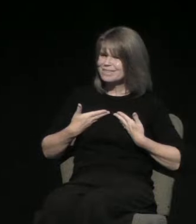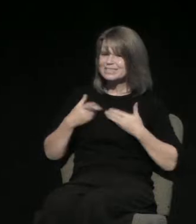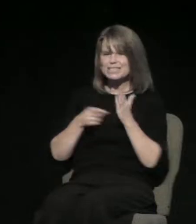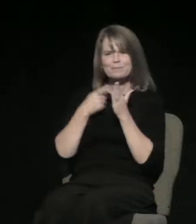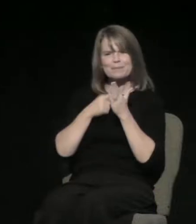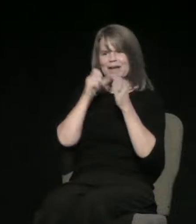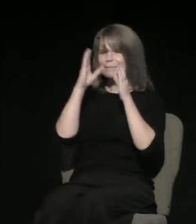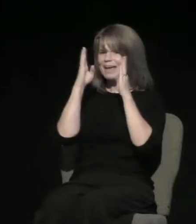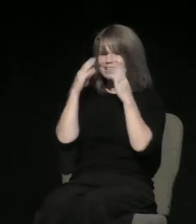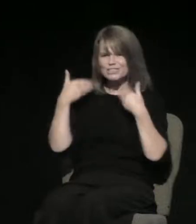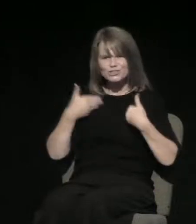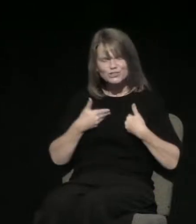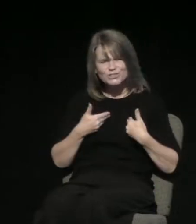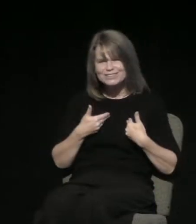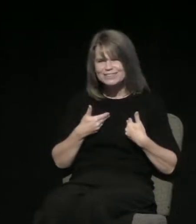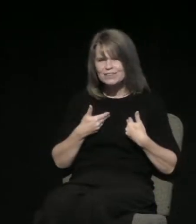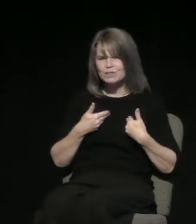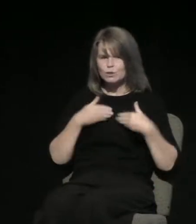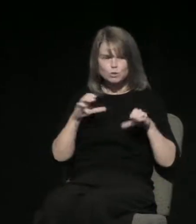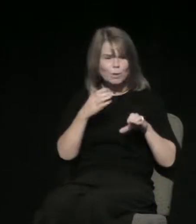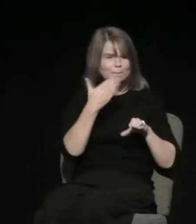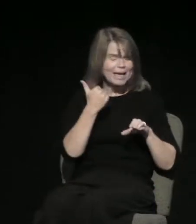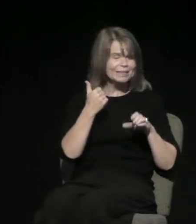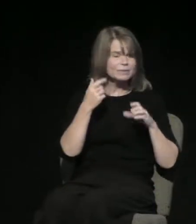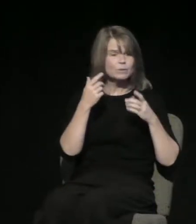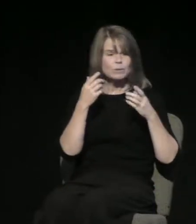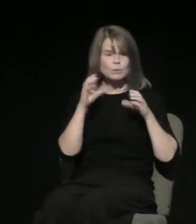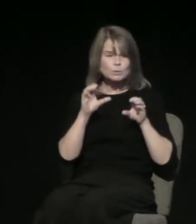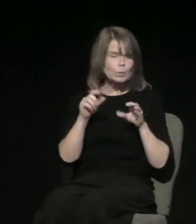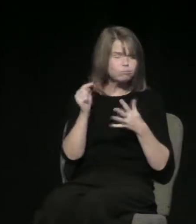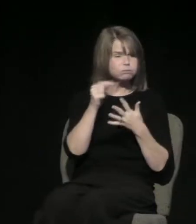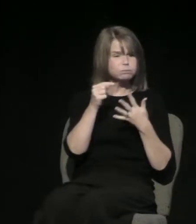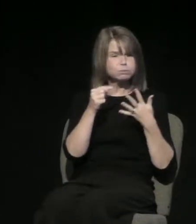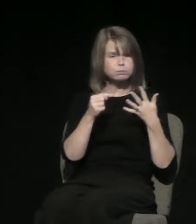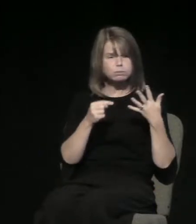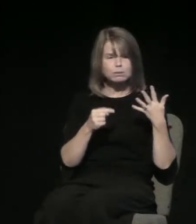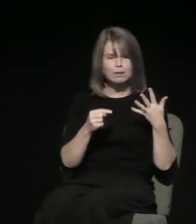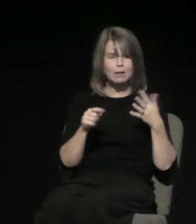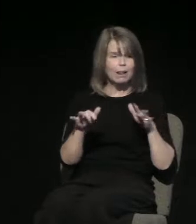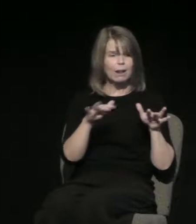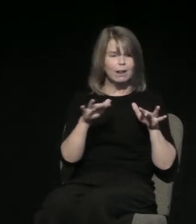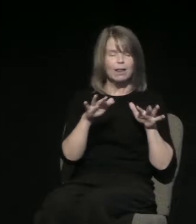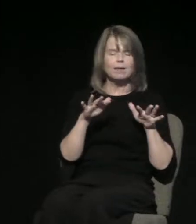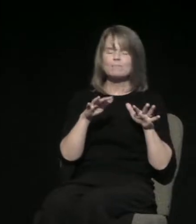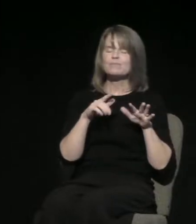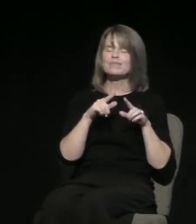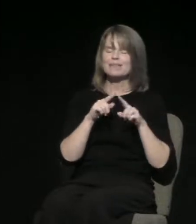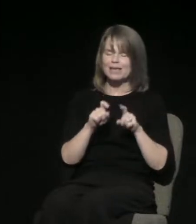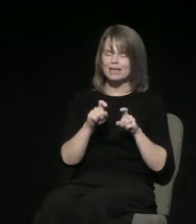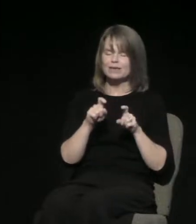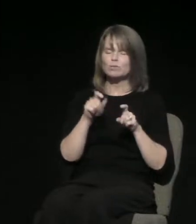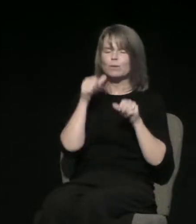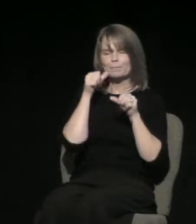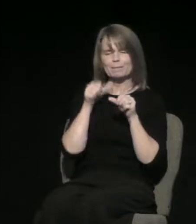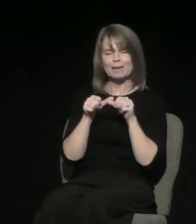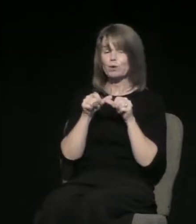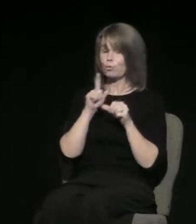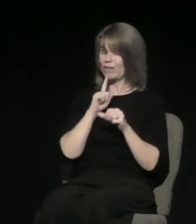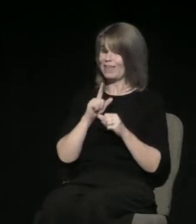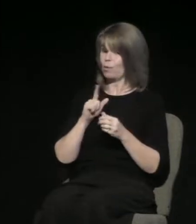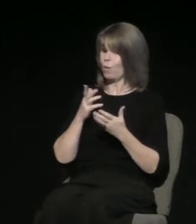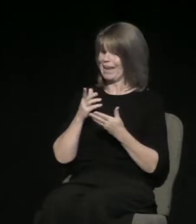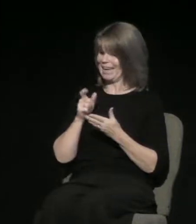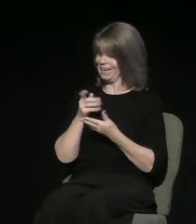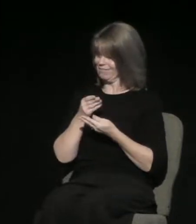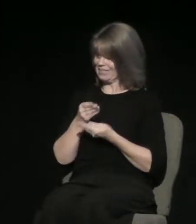That We're Just Doing Our Best To Make It From Thing To Thing To Thing We Need To Remember That That's What Needs To